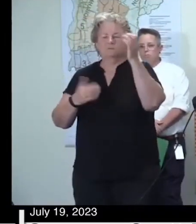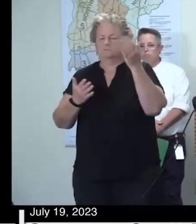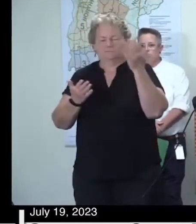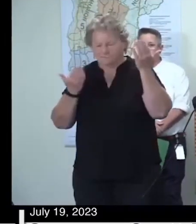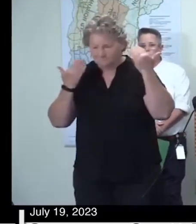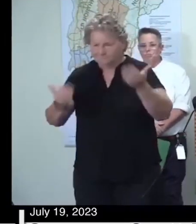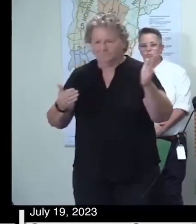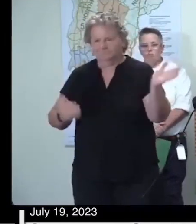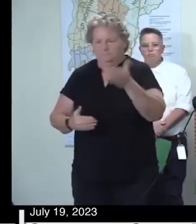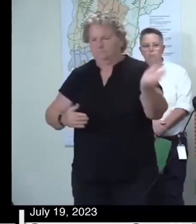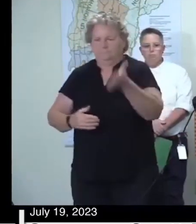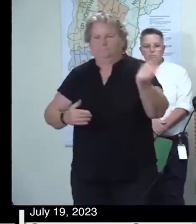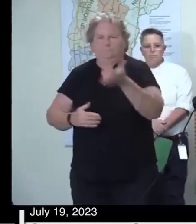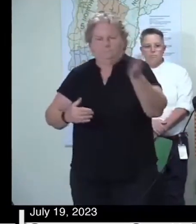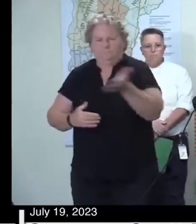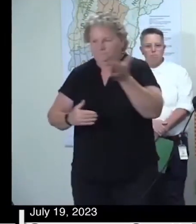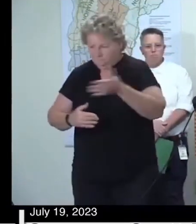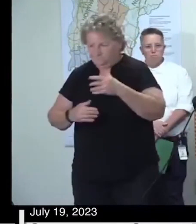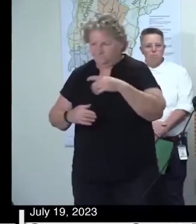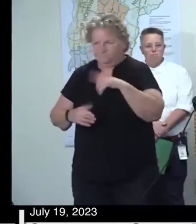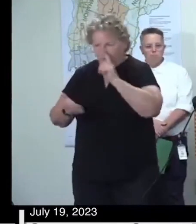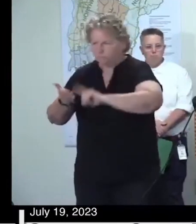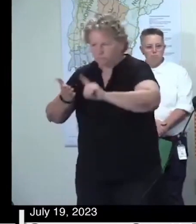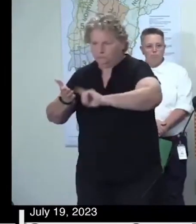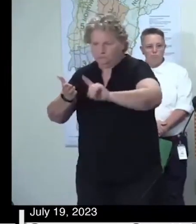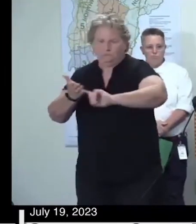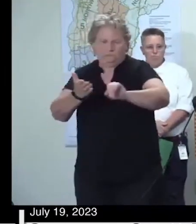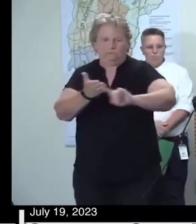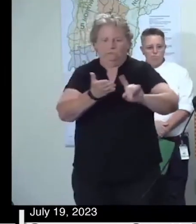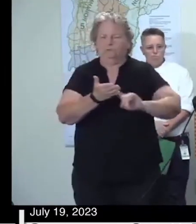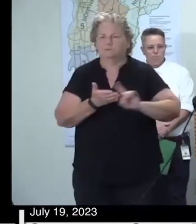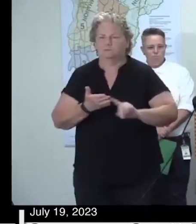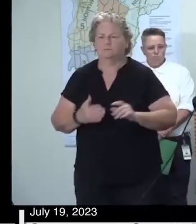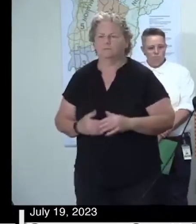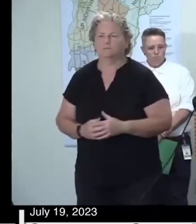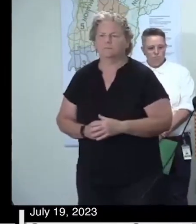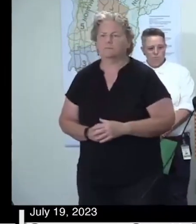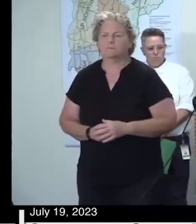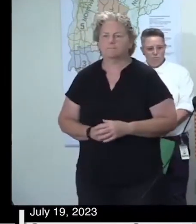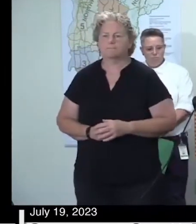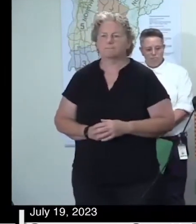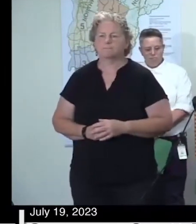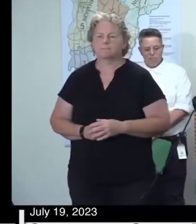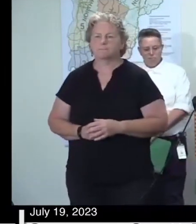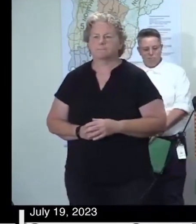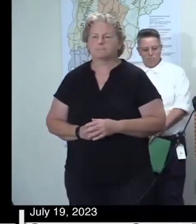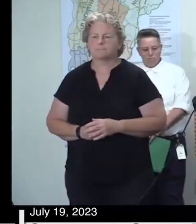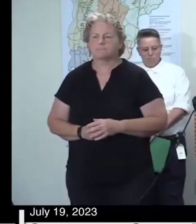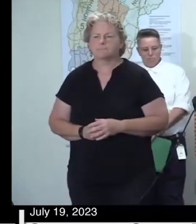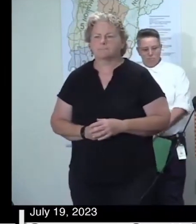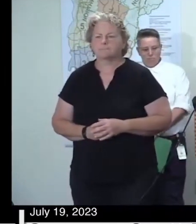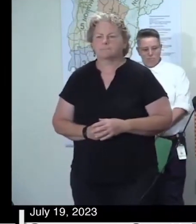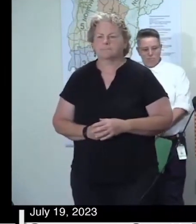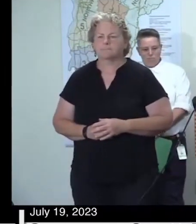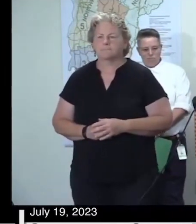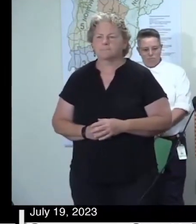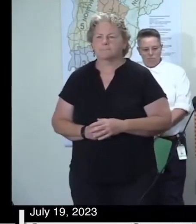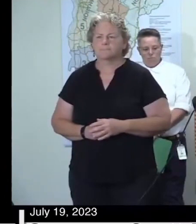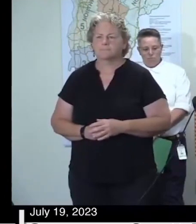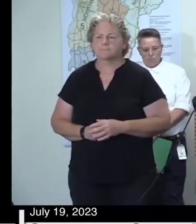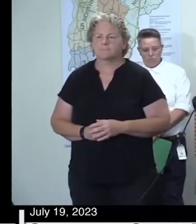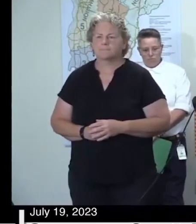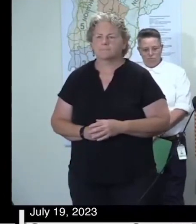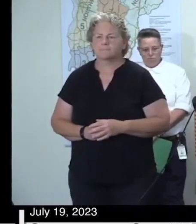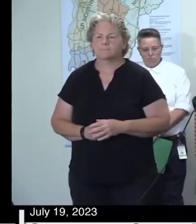there will be a high degree of need for all of our emergency response teams for the near future. And we remind you that if your home was